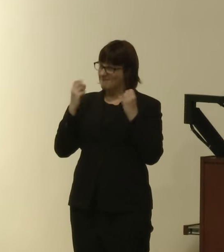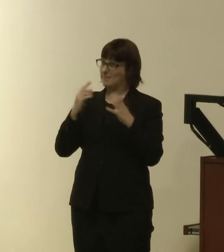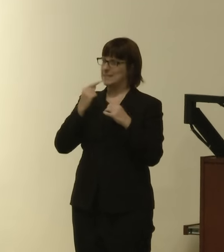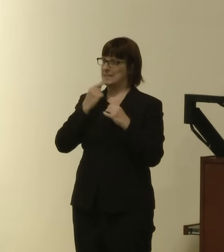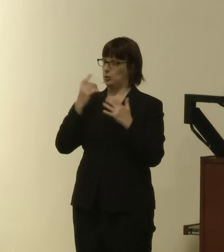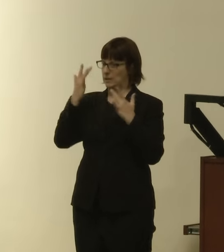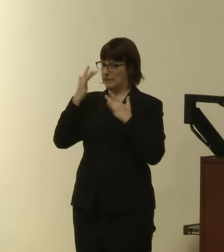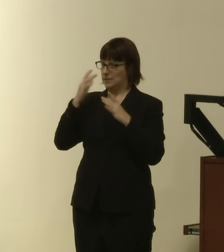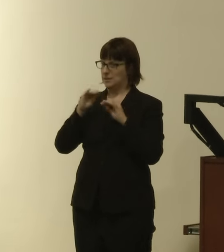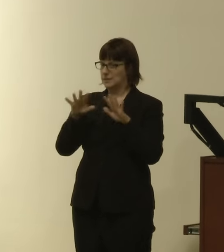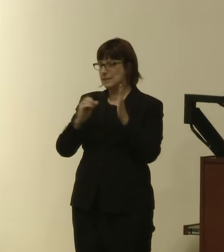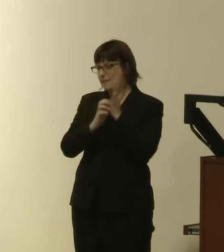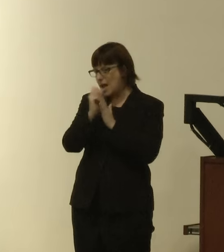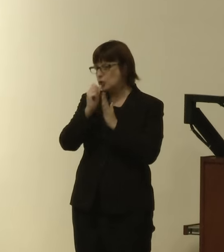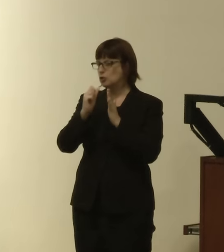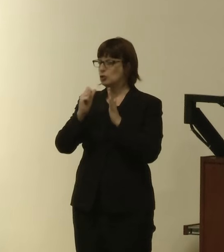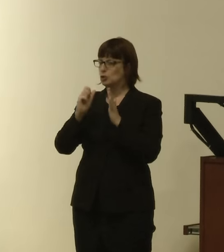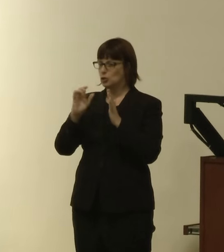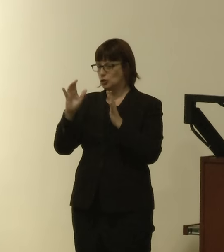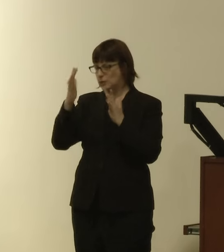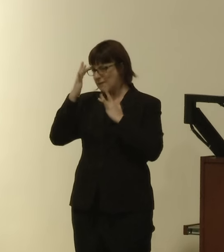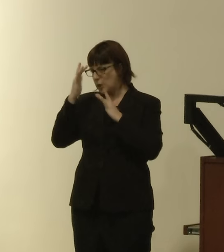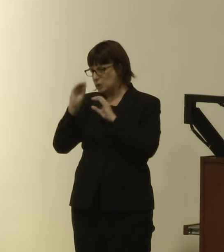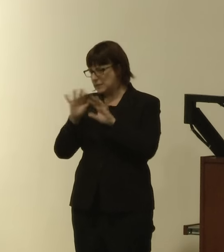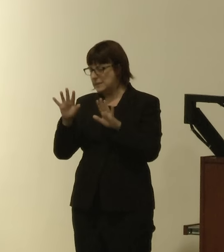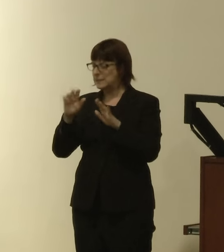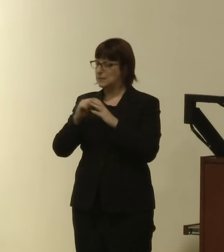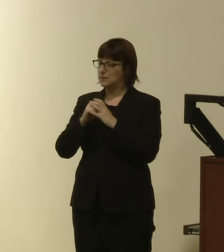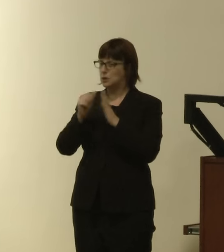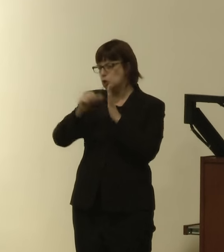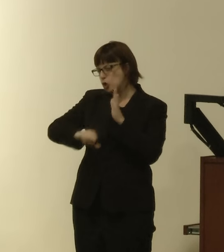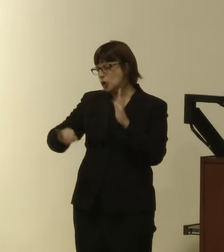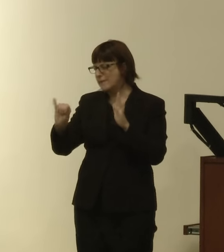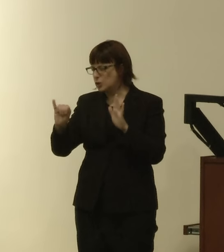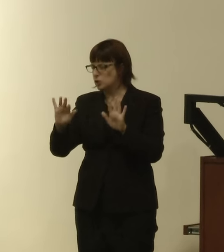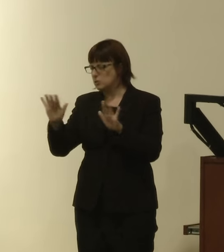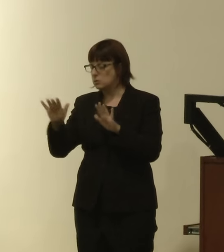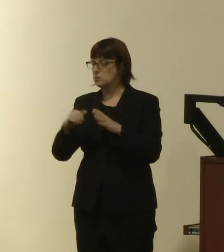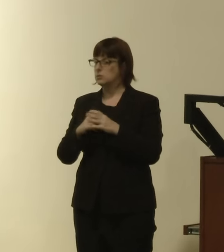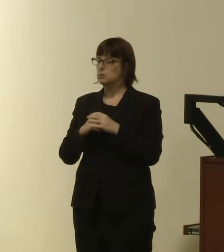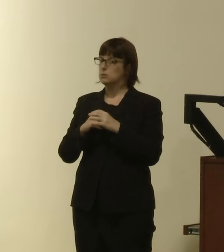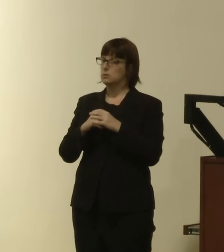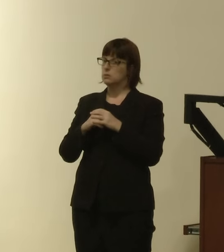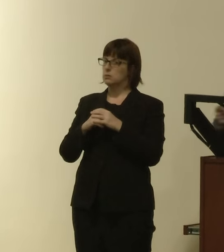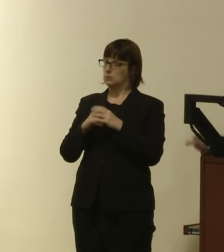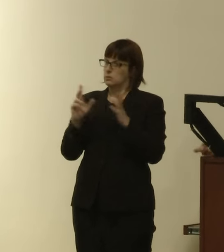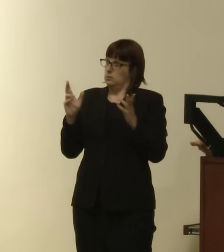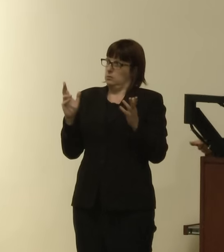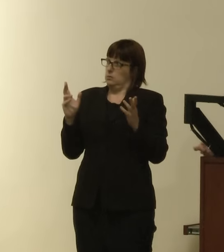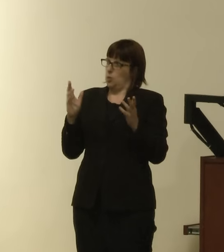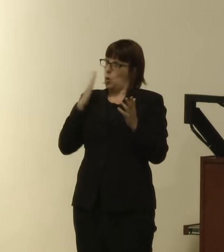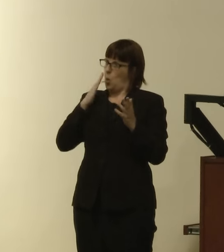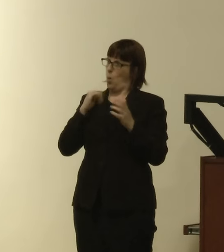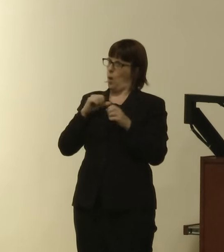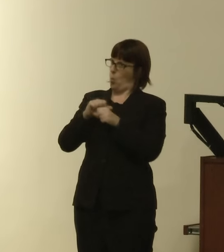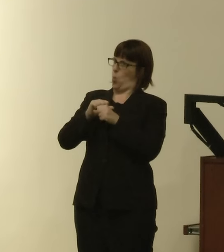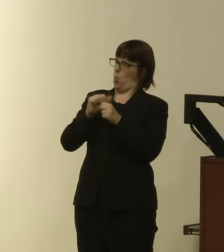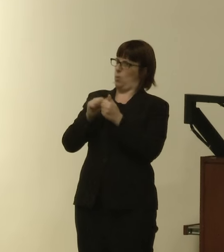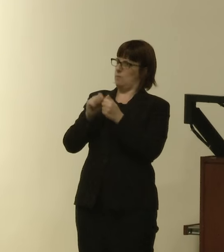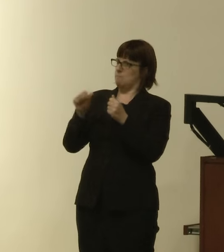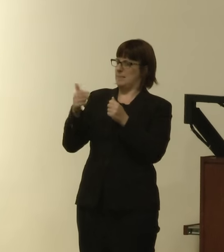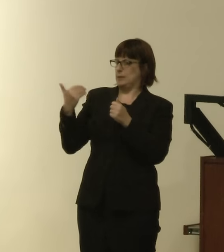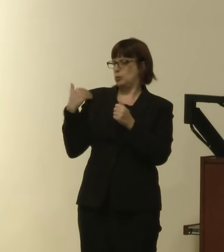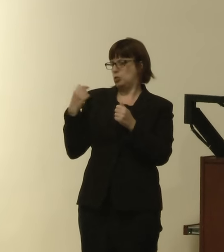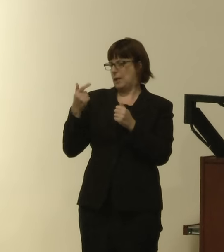illnesses at once, cancer and infectious disease, for example, surgical infection, knowing that I get to work with people who do focus on burden of disease